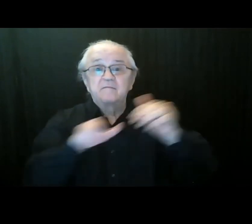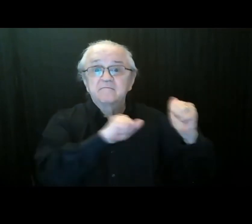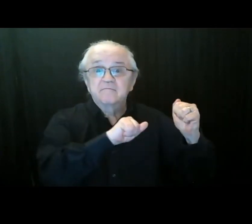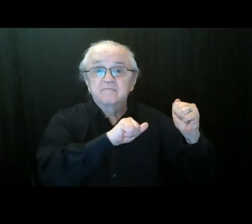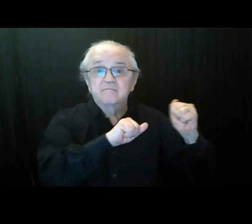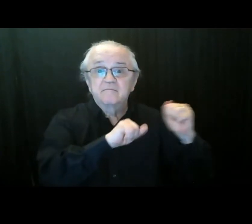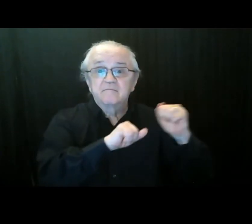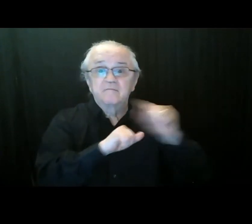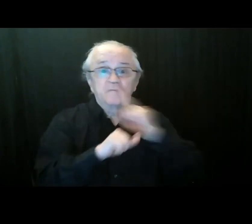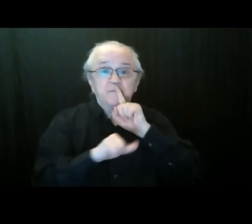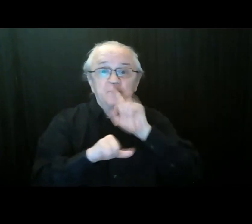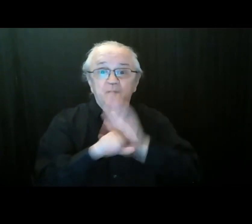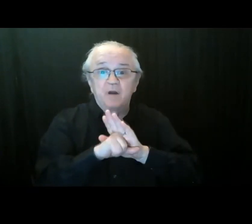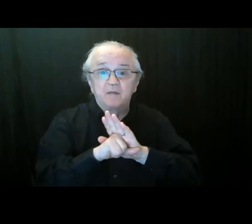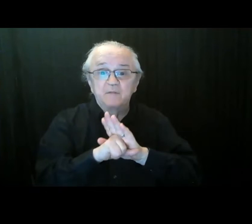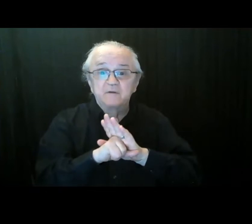the following week.